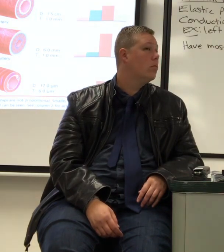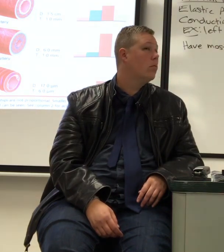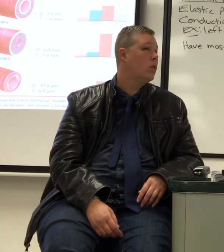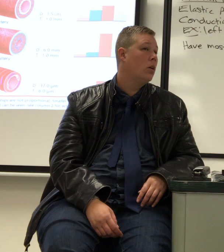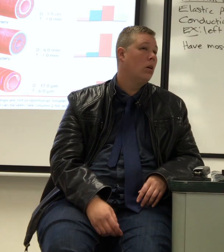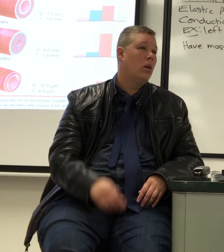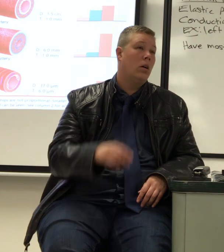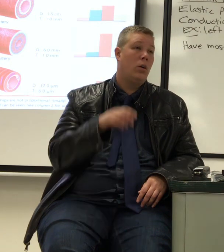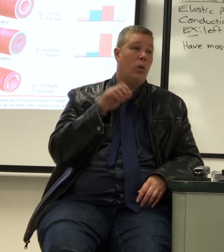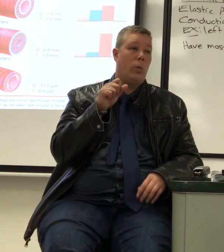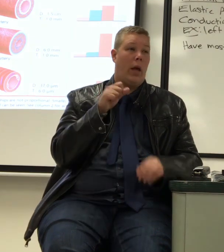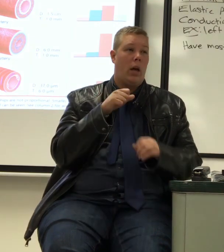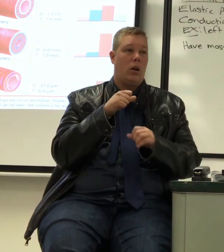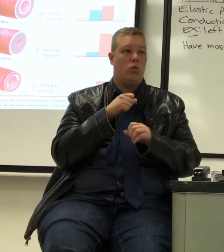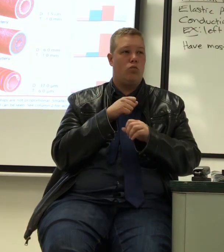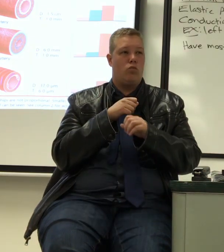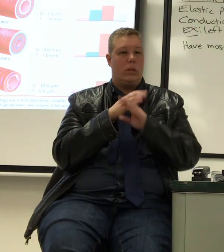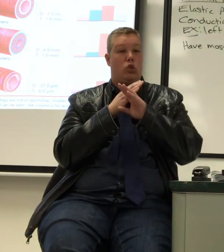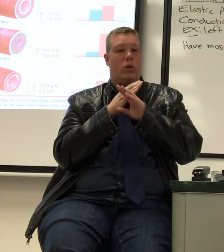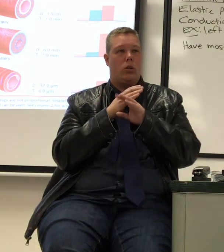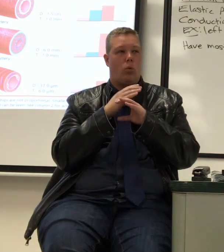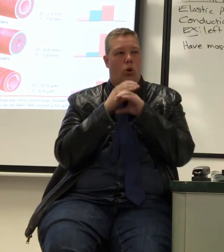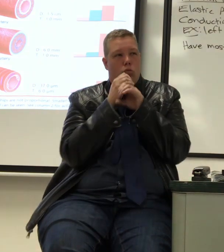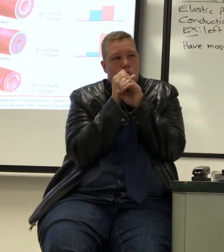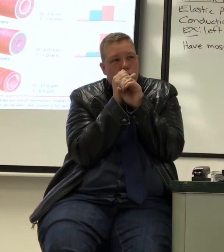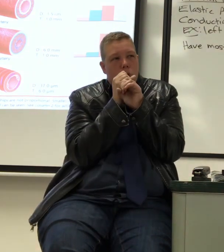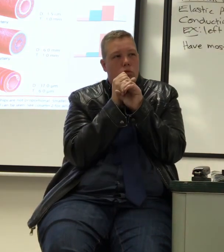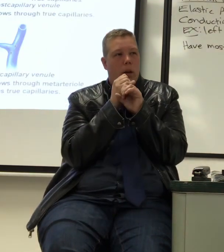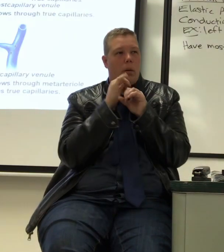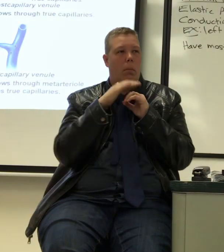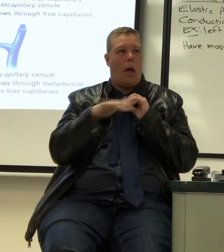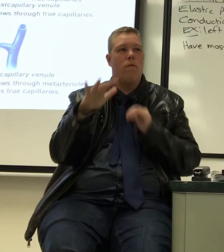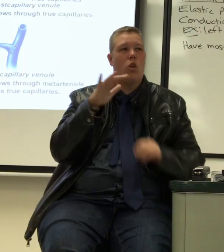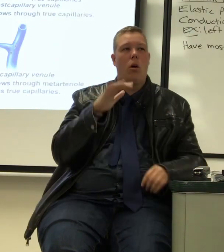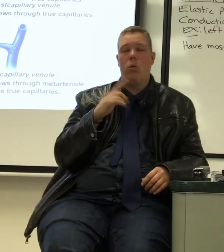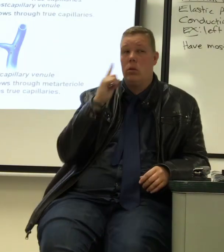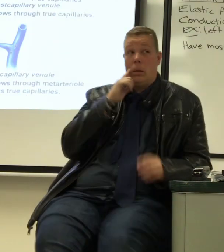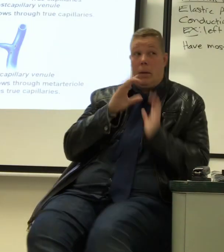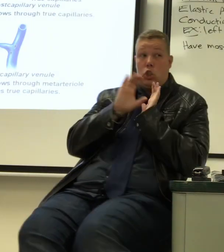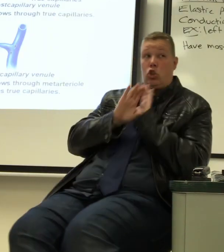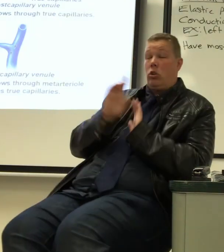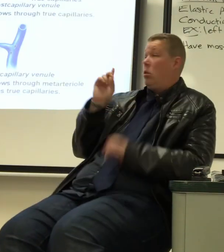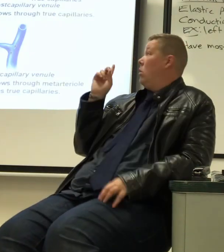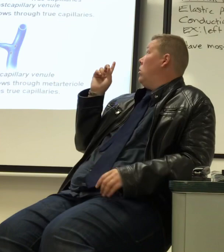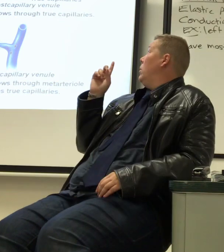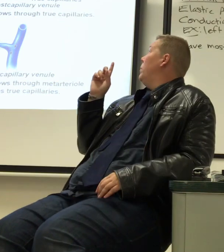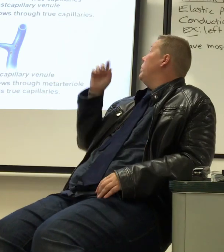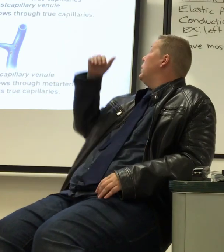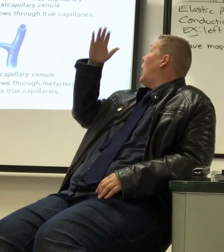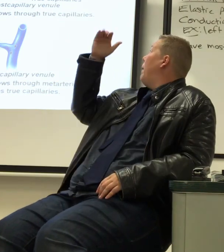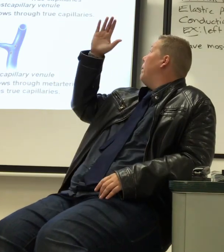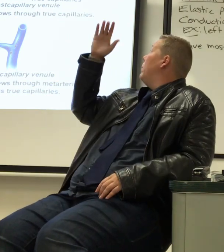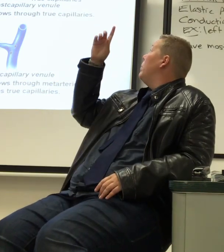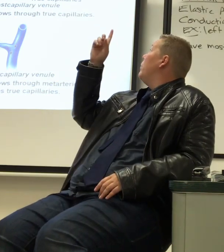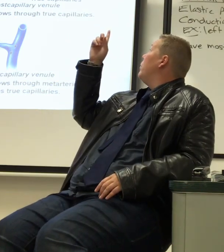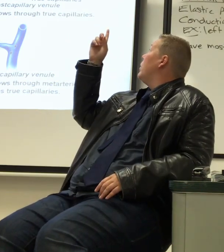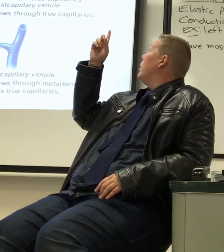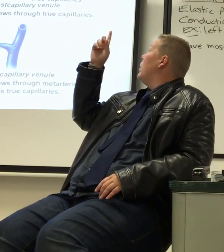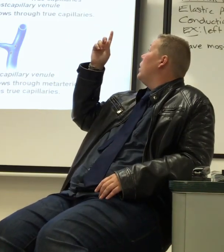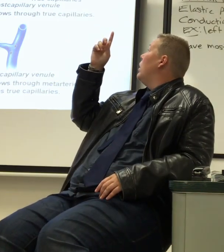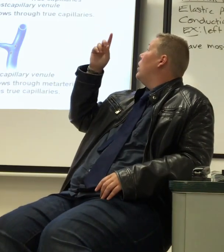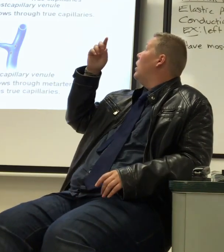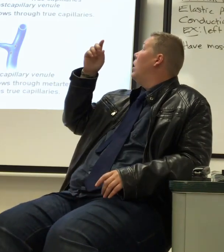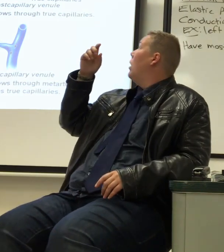Well, you can restrict blood flow or increase resistance to blood flow. Here's a picture of them. At the top, the precapillary sphincters are